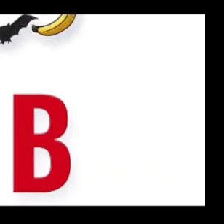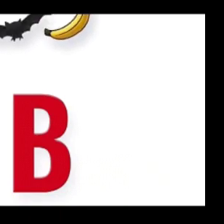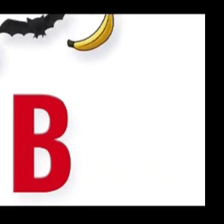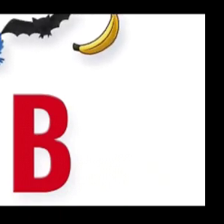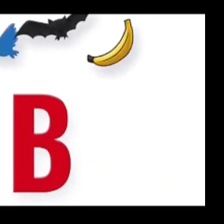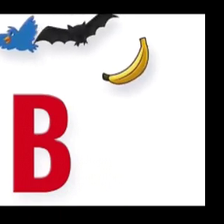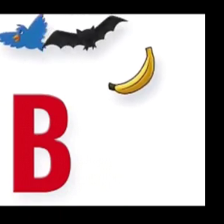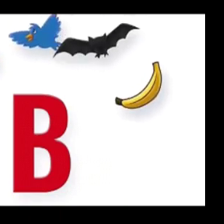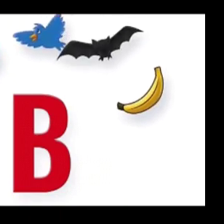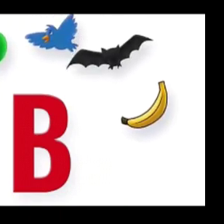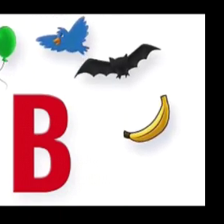again.